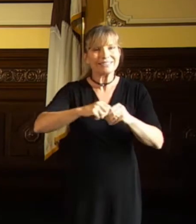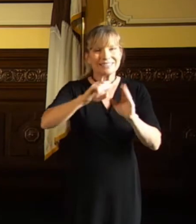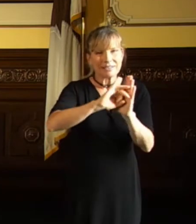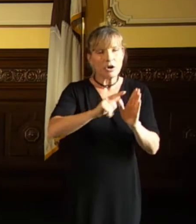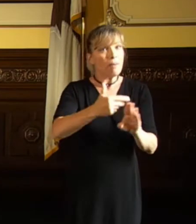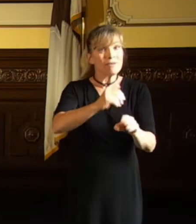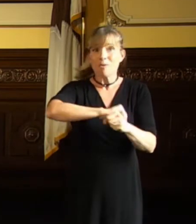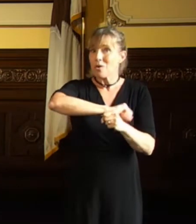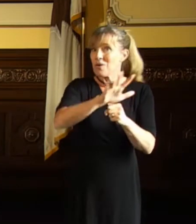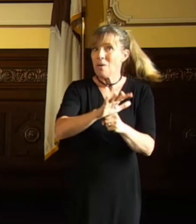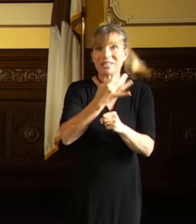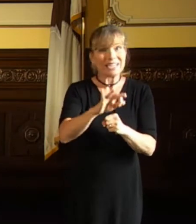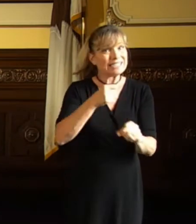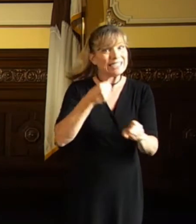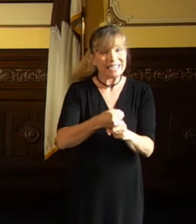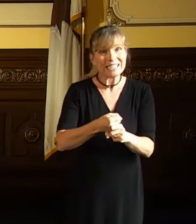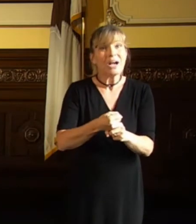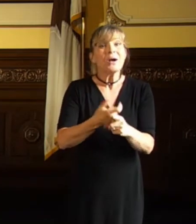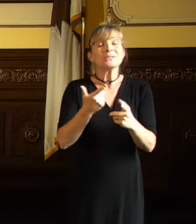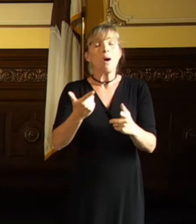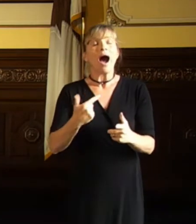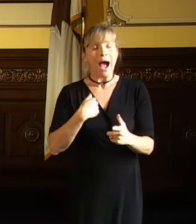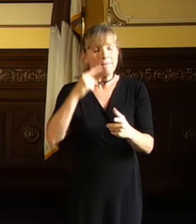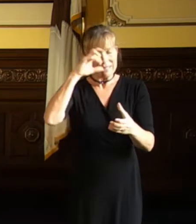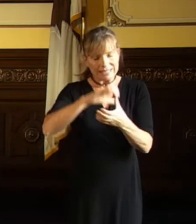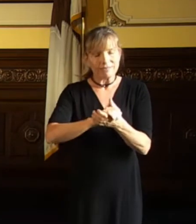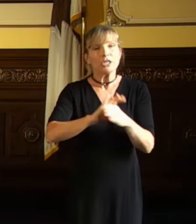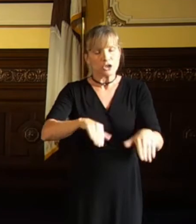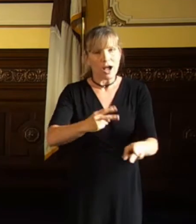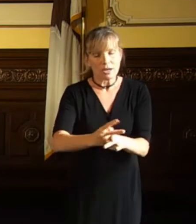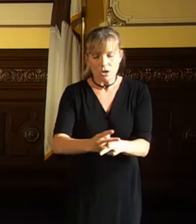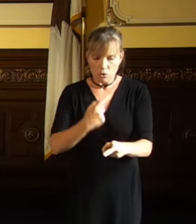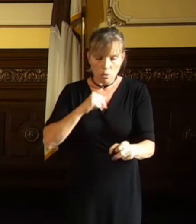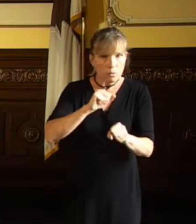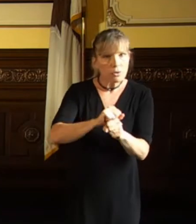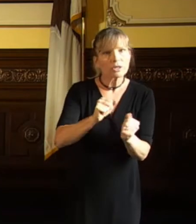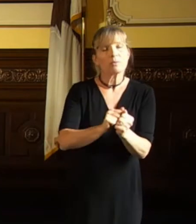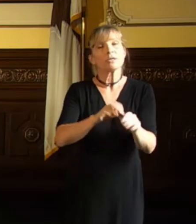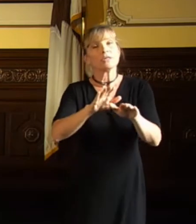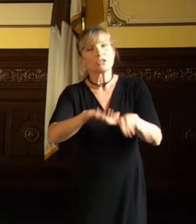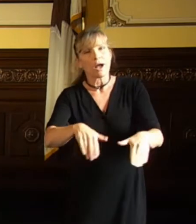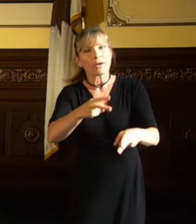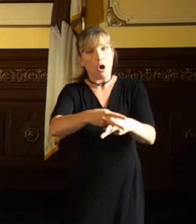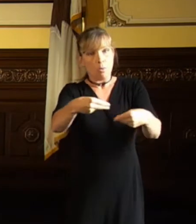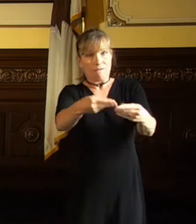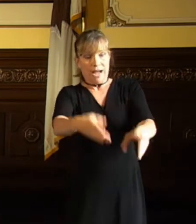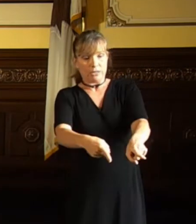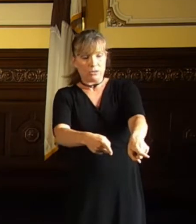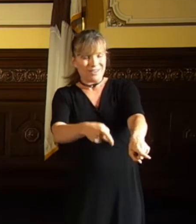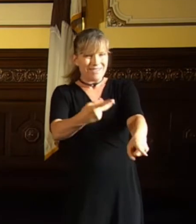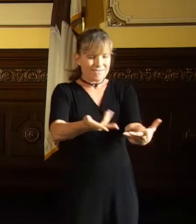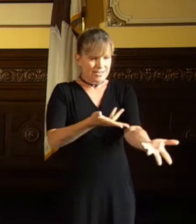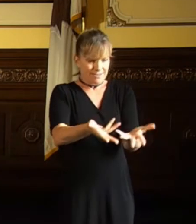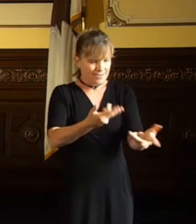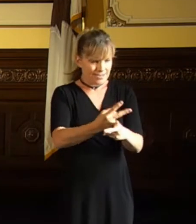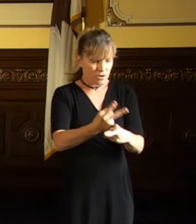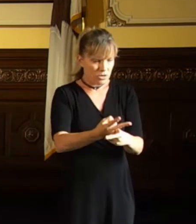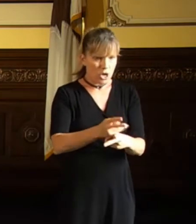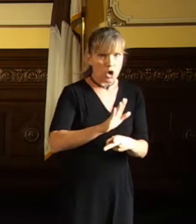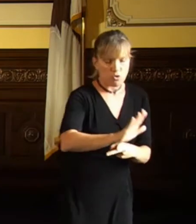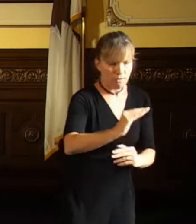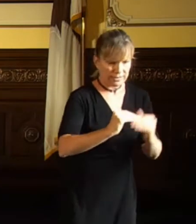Illinois before COVID-19 came along. So it's something I believe in. So we are working with childcare providers to try to figure out how in